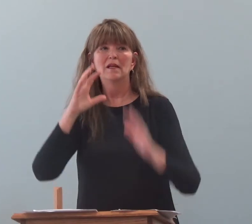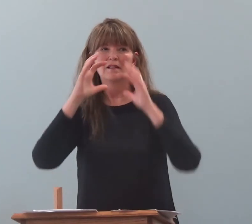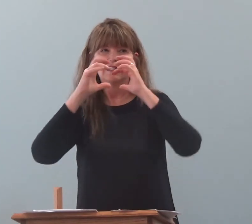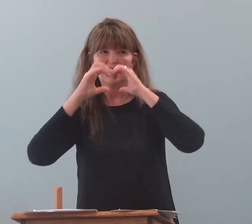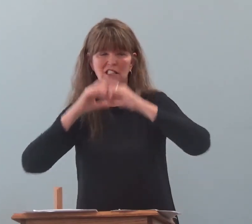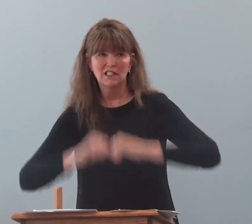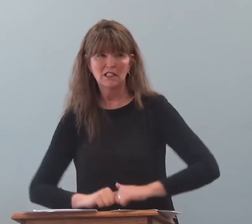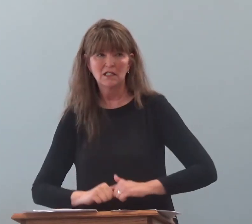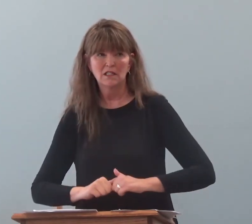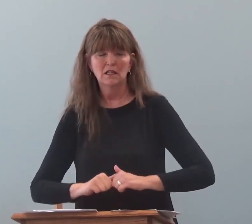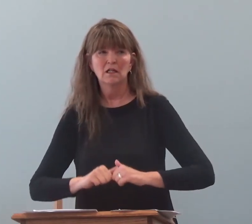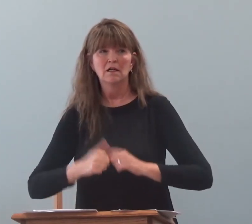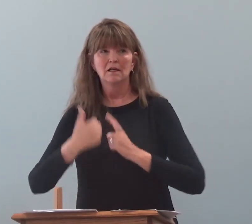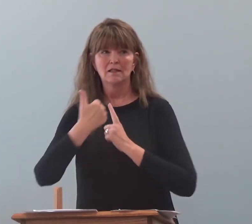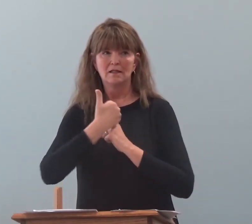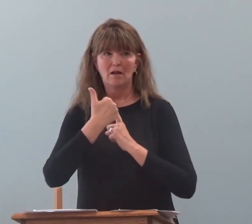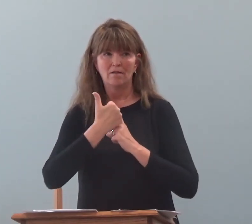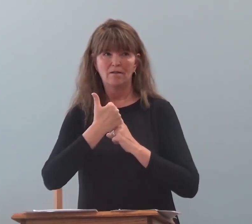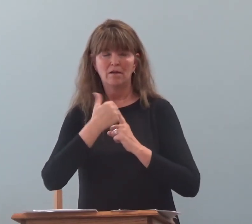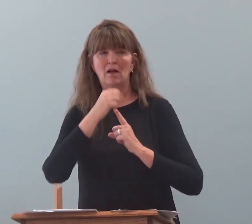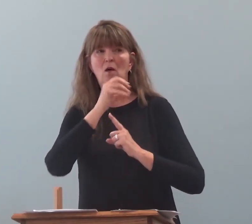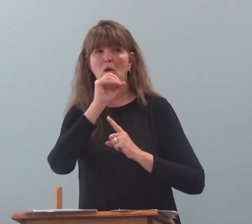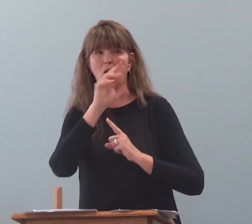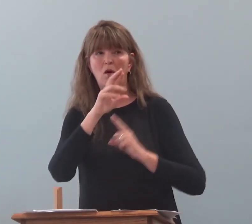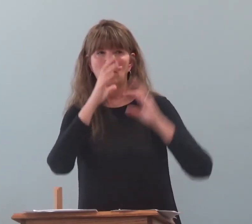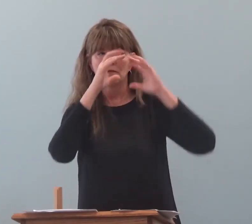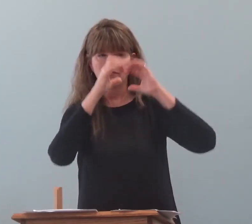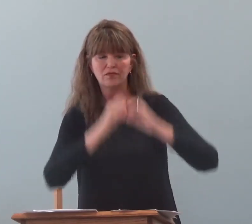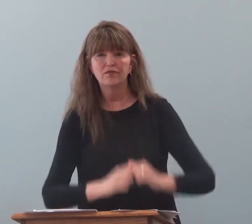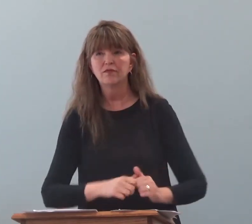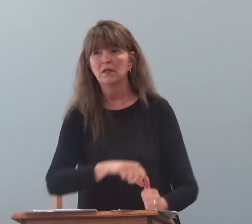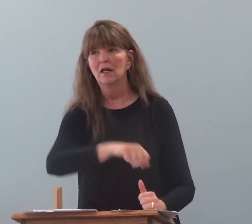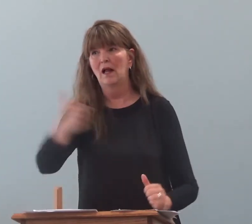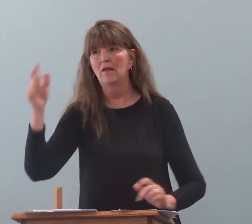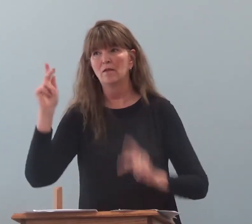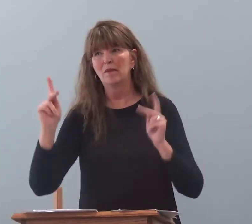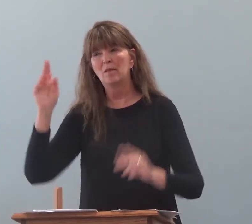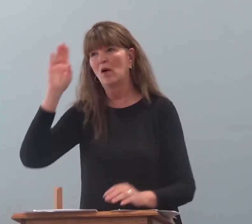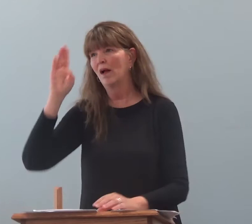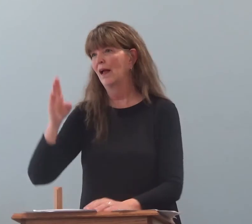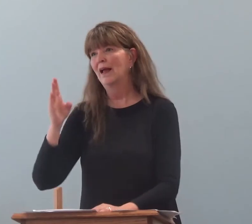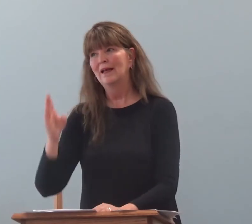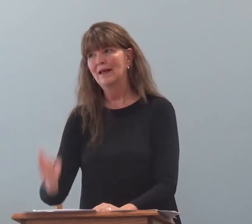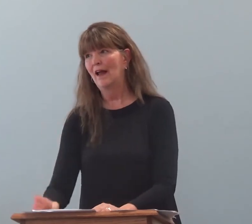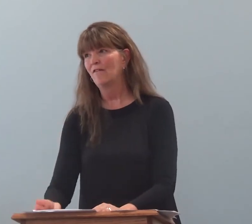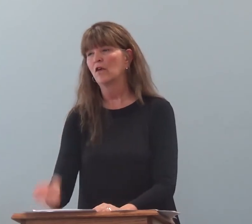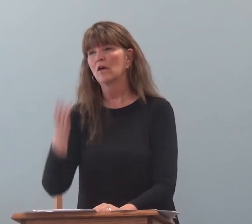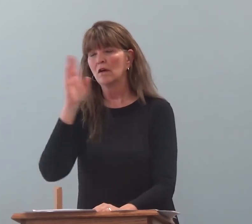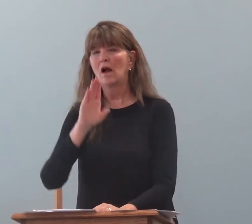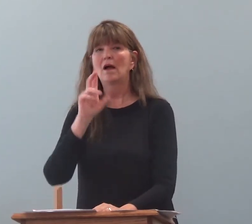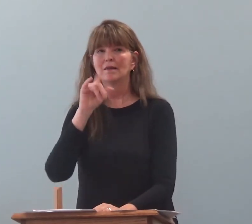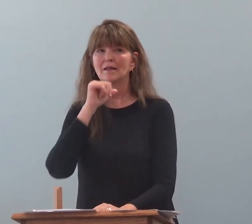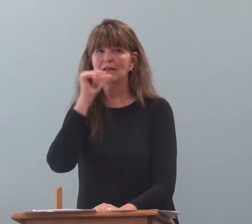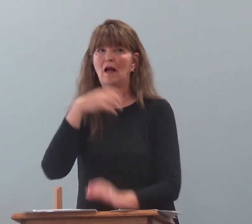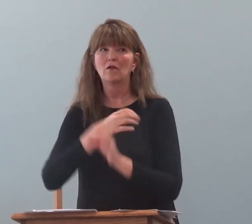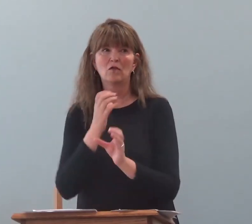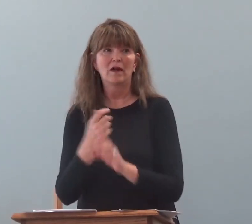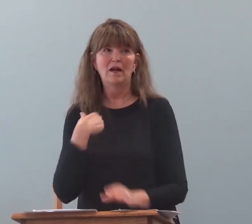Never are we supposed to be deconstructors of ourselves or of anyone else. God did